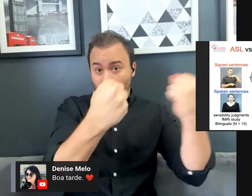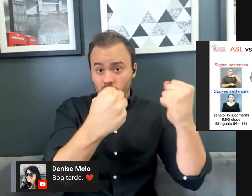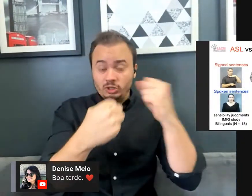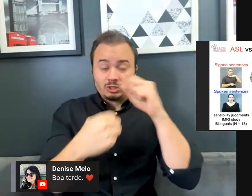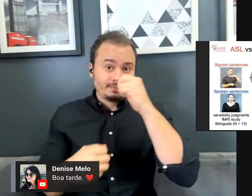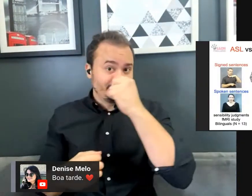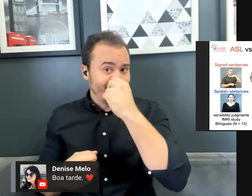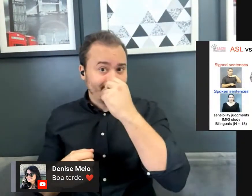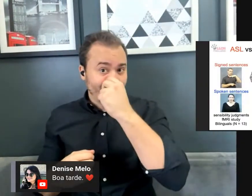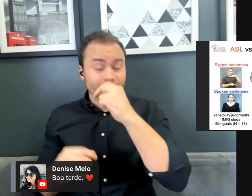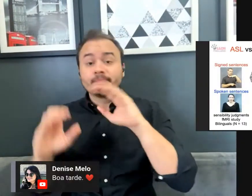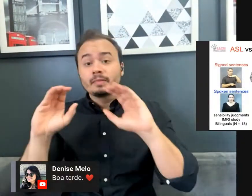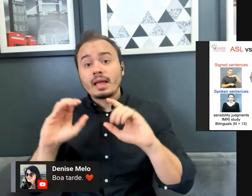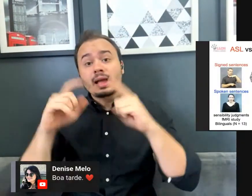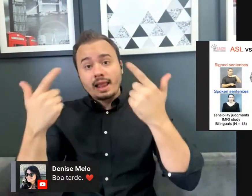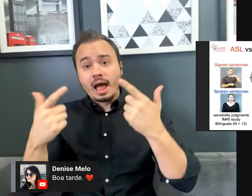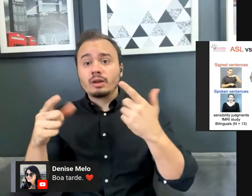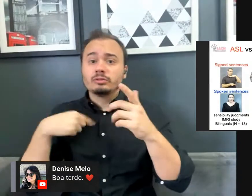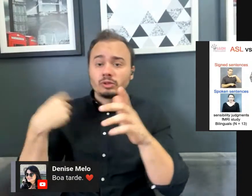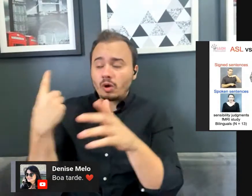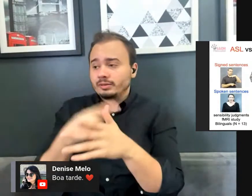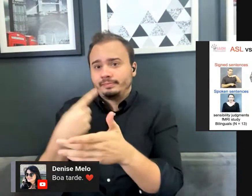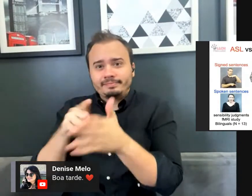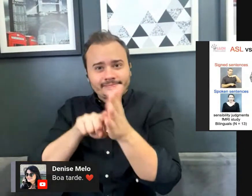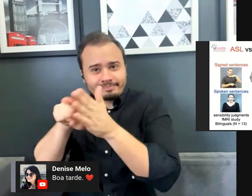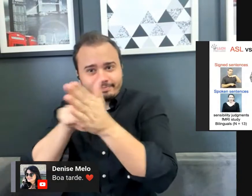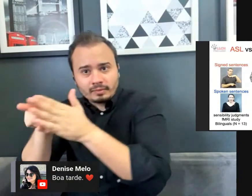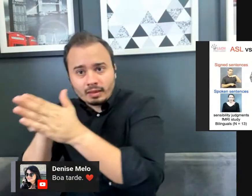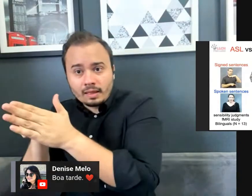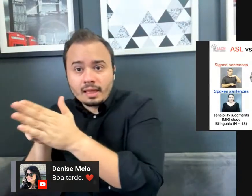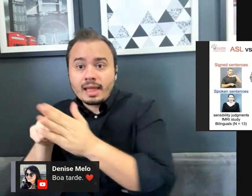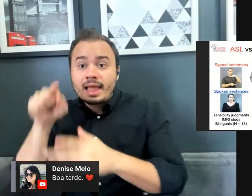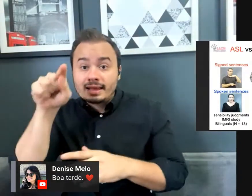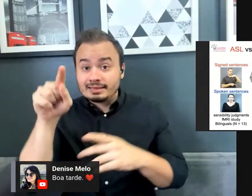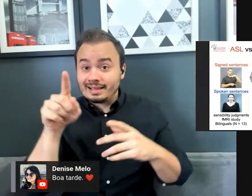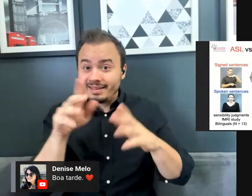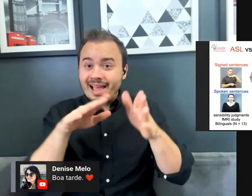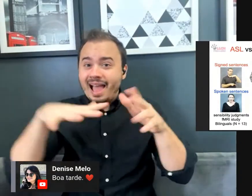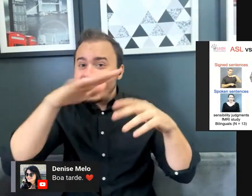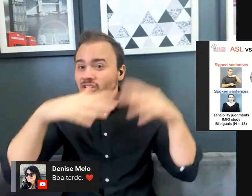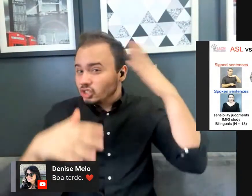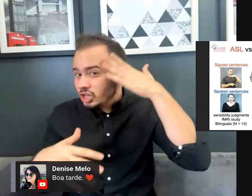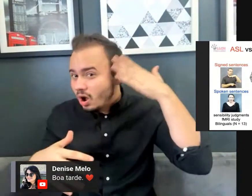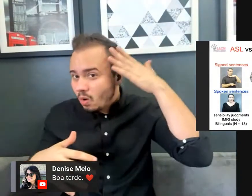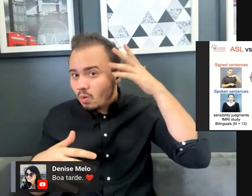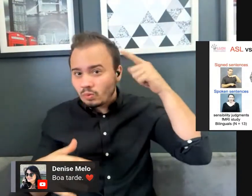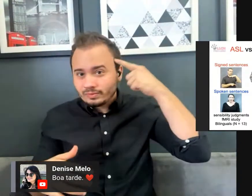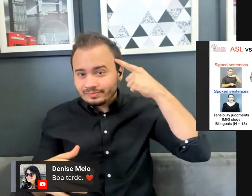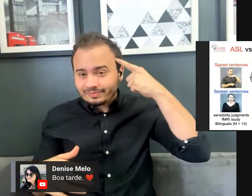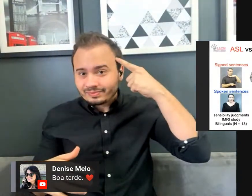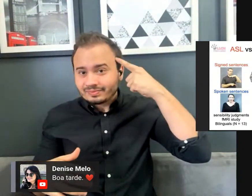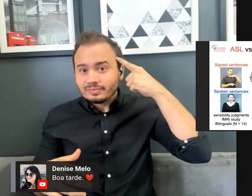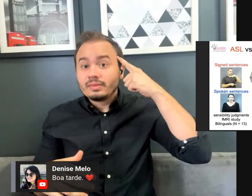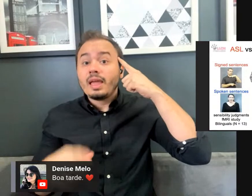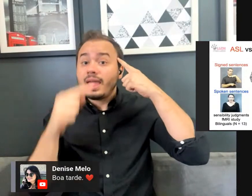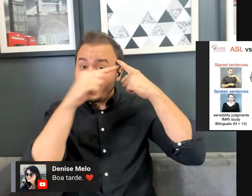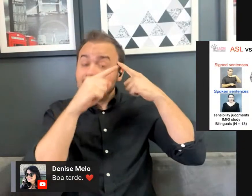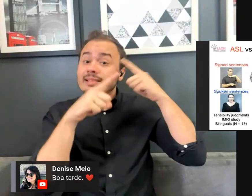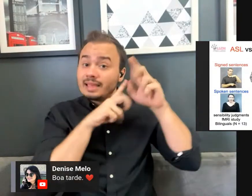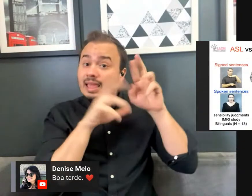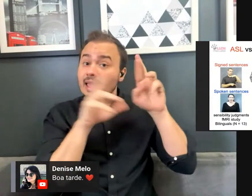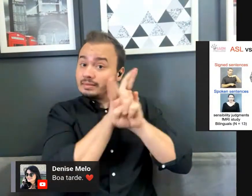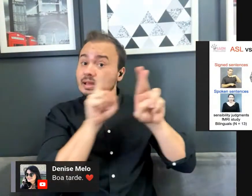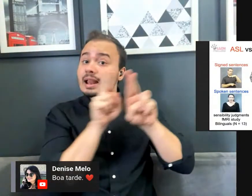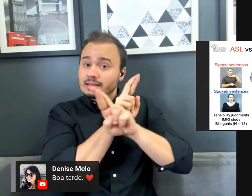from ECOG that these regions in superior temporal cortex are involved in phonological encoding